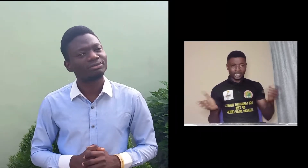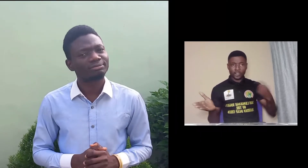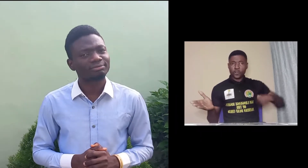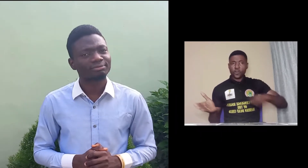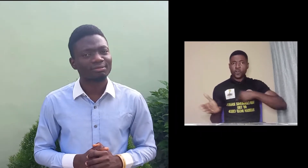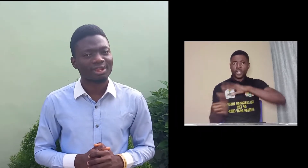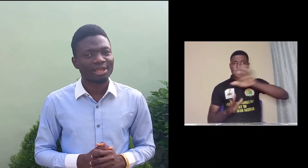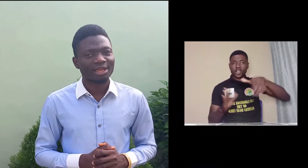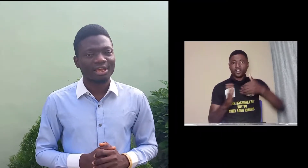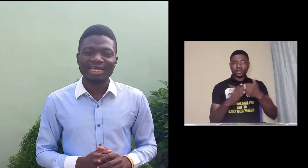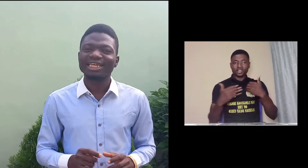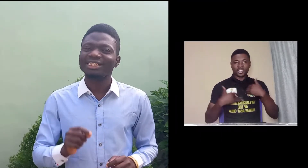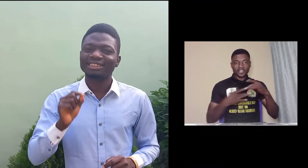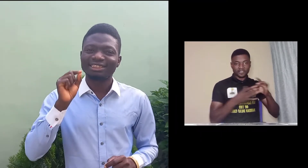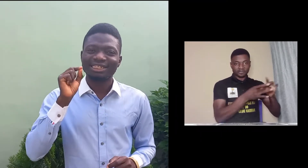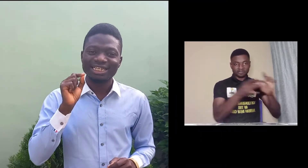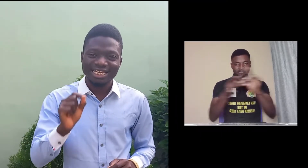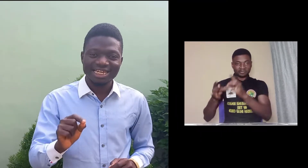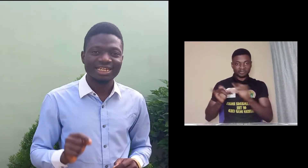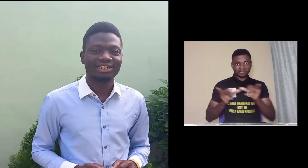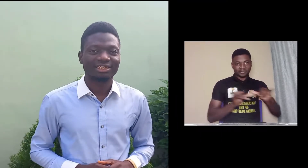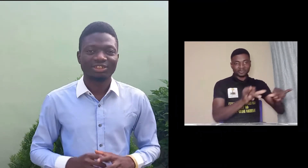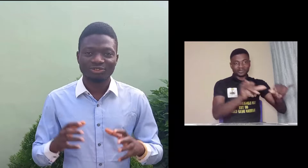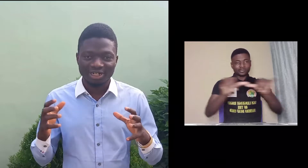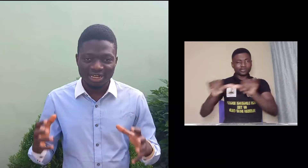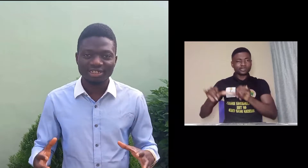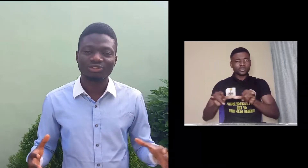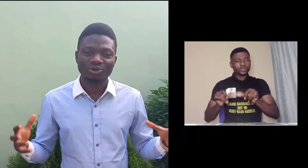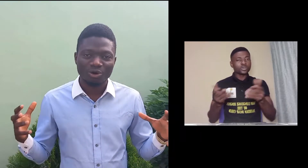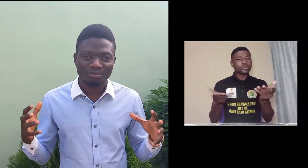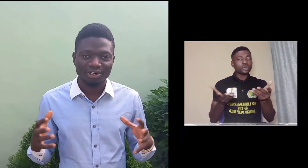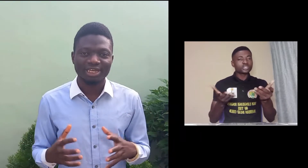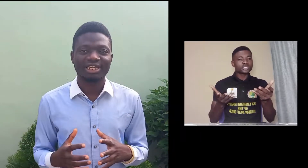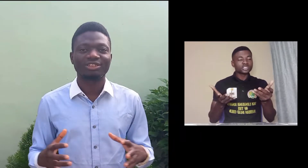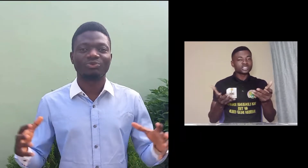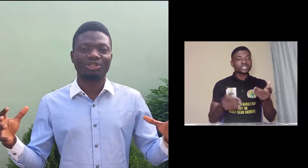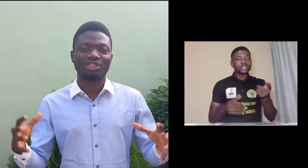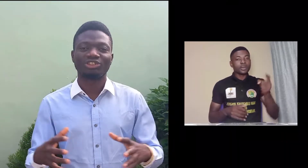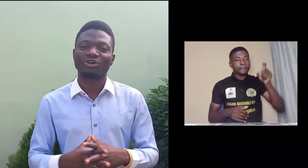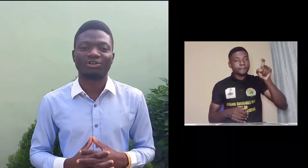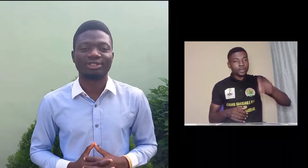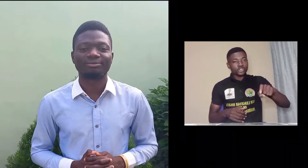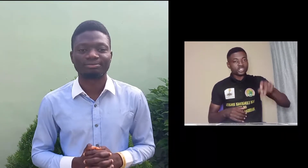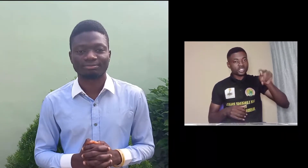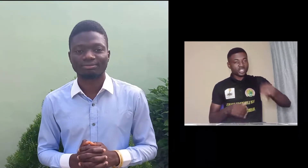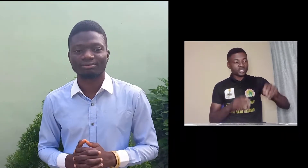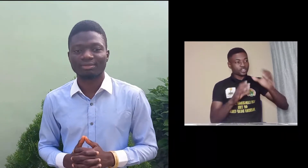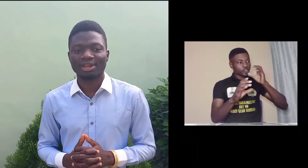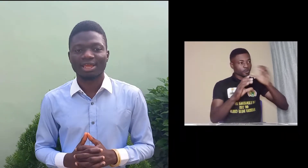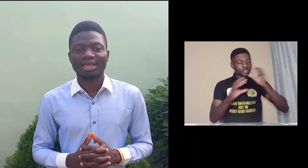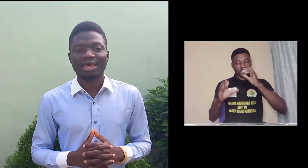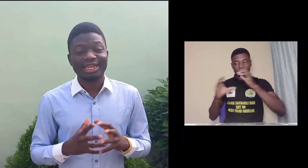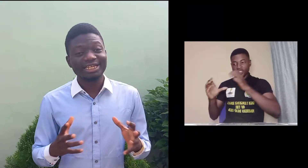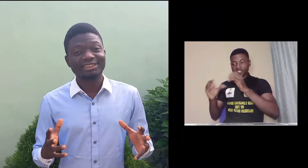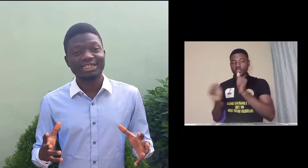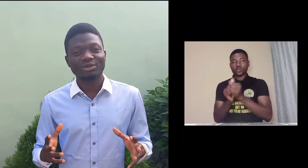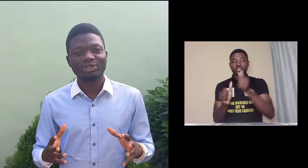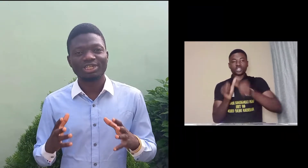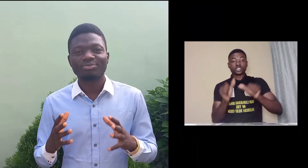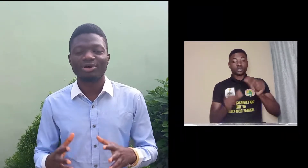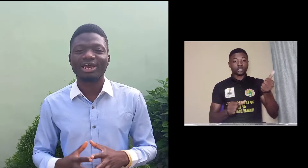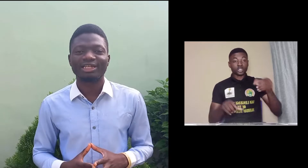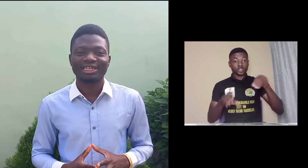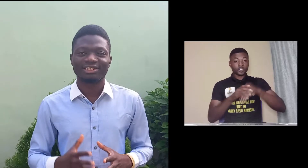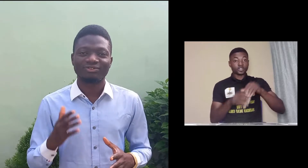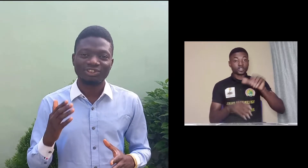in common? I think it is the need to learn to communicate with each other. In S-Deli,